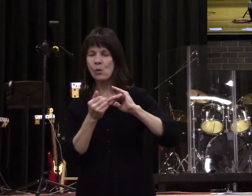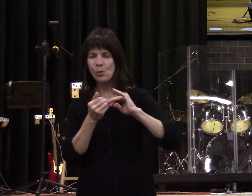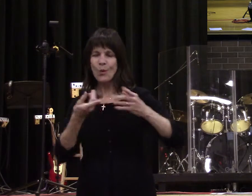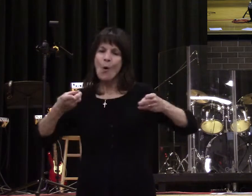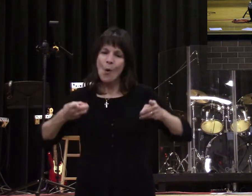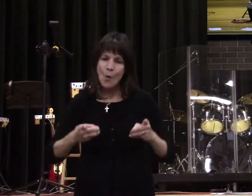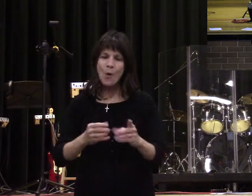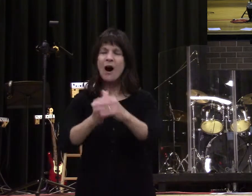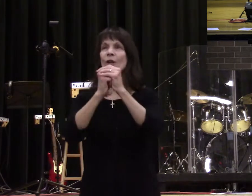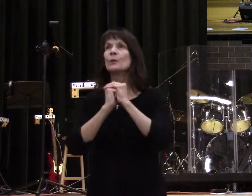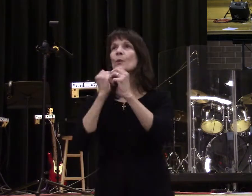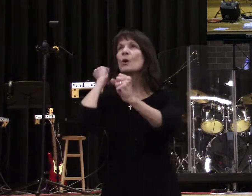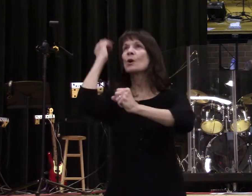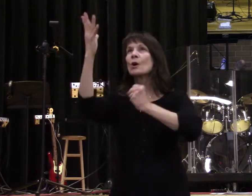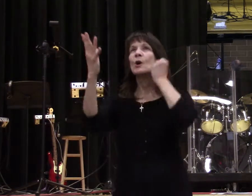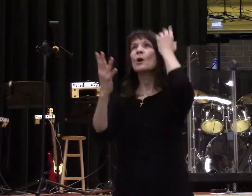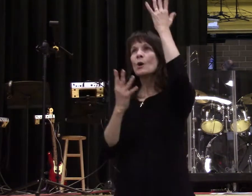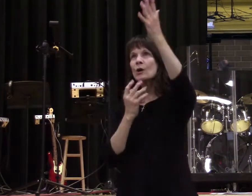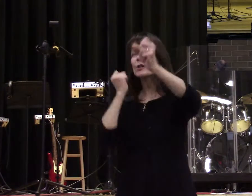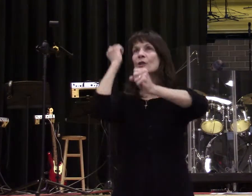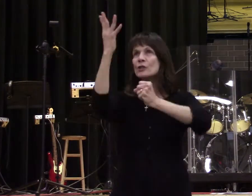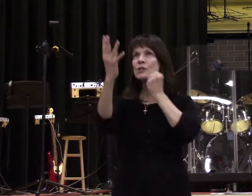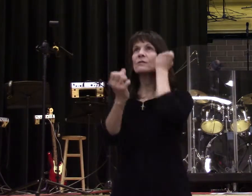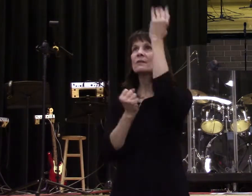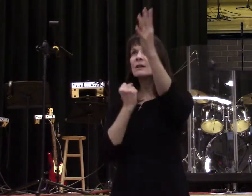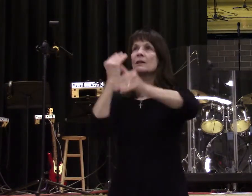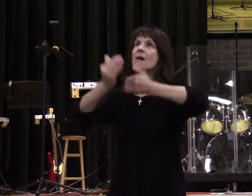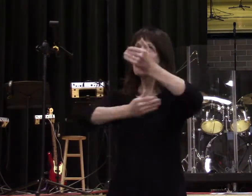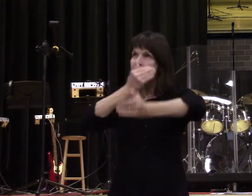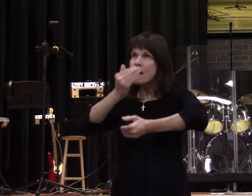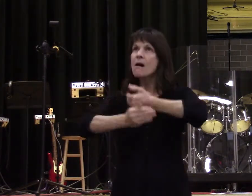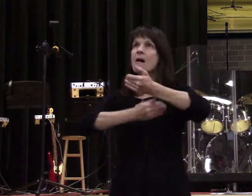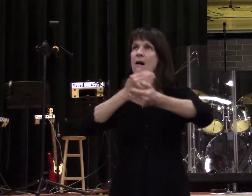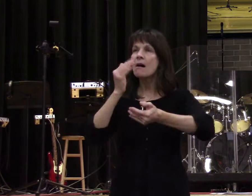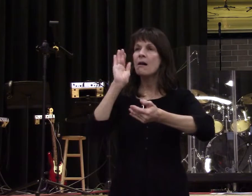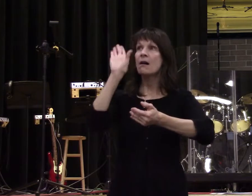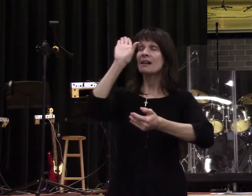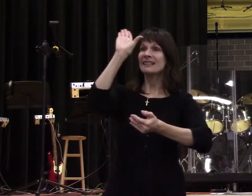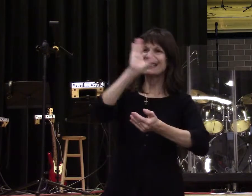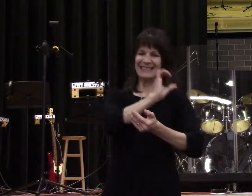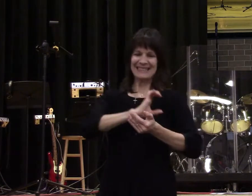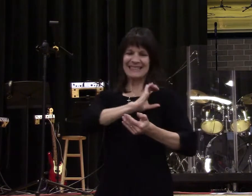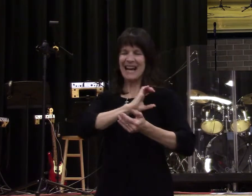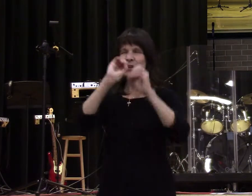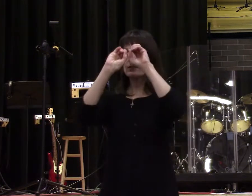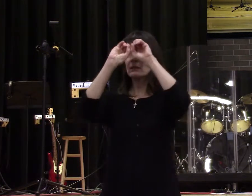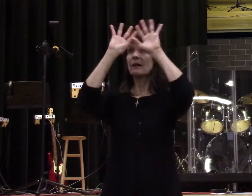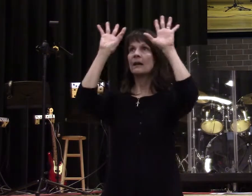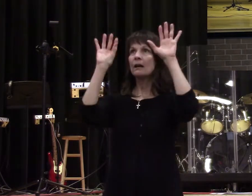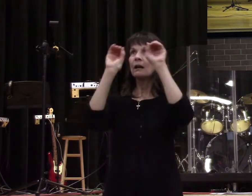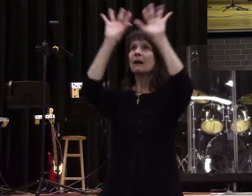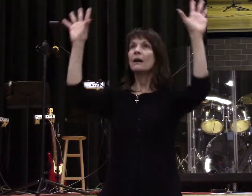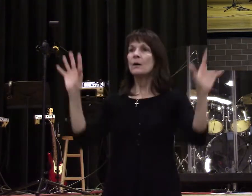woman heard her calling to be a worshiper, she then heard the calling, the revelation of who Jesus was, that Jesus